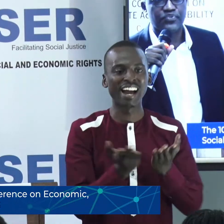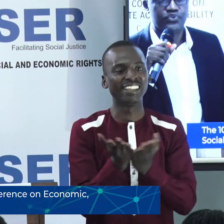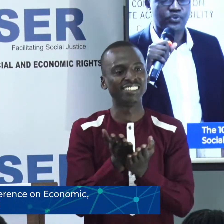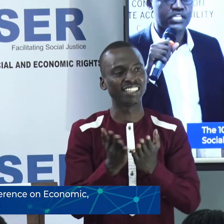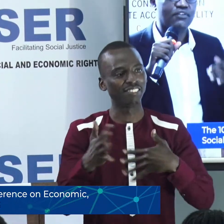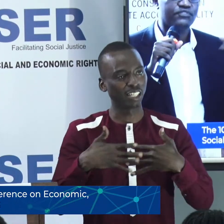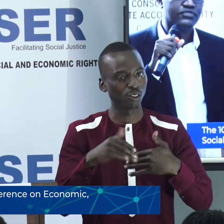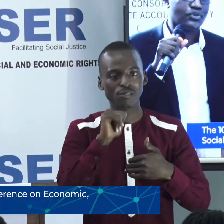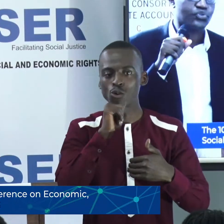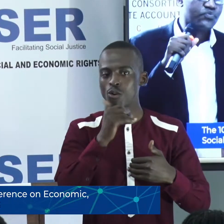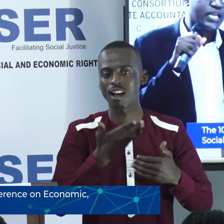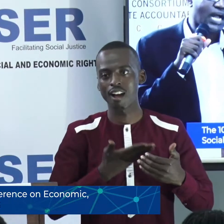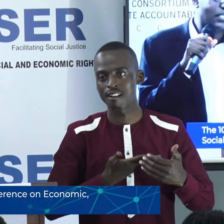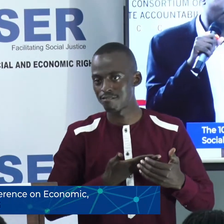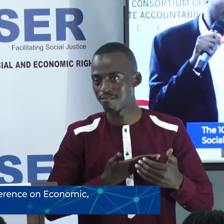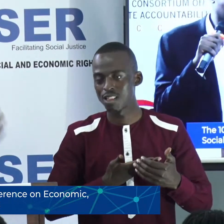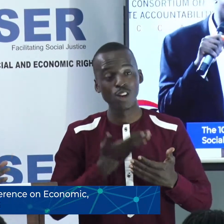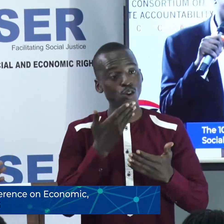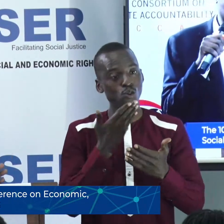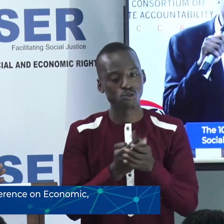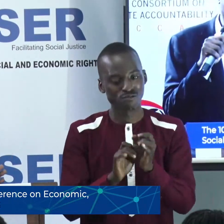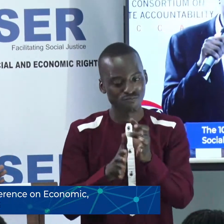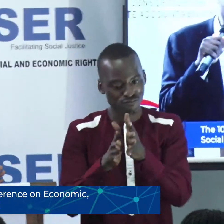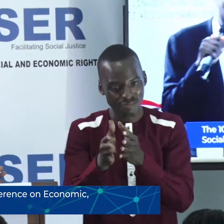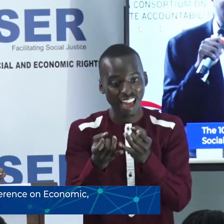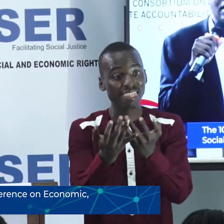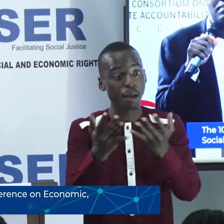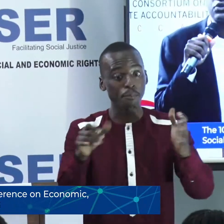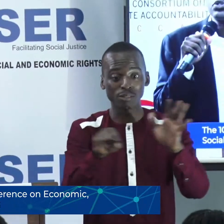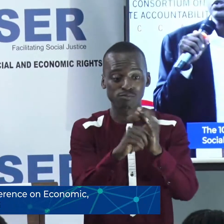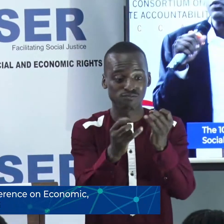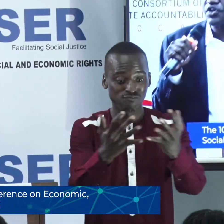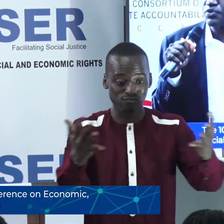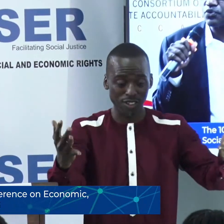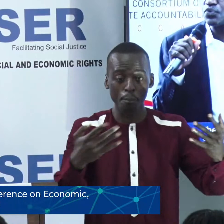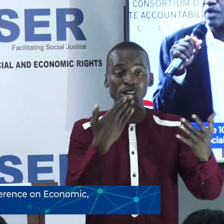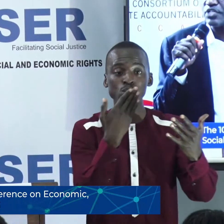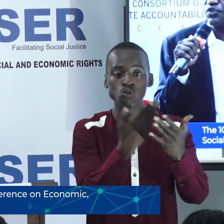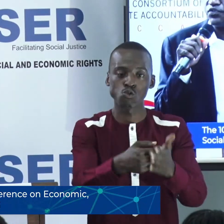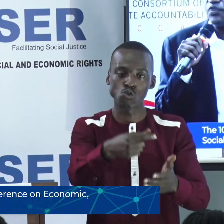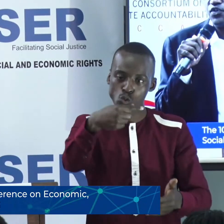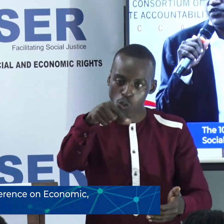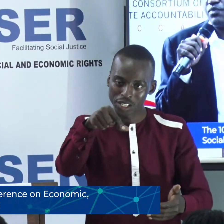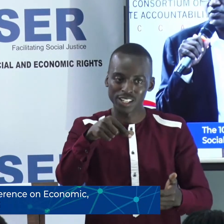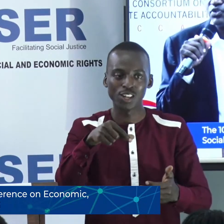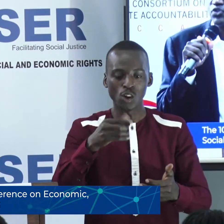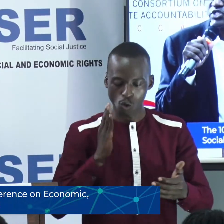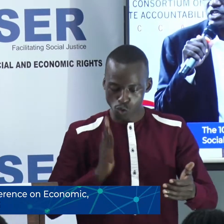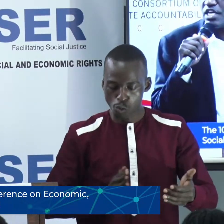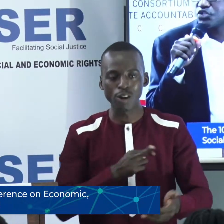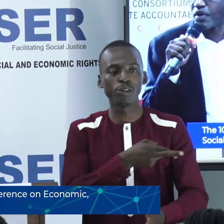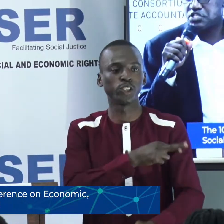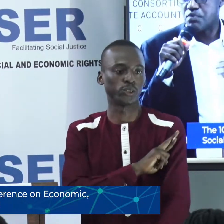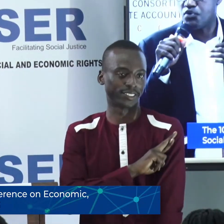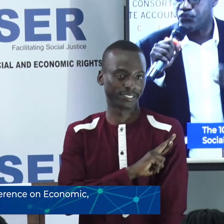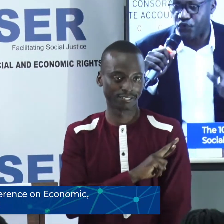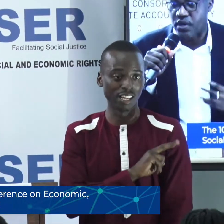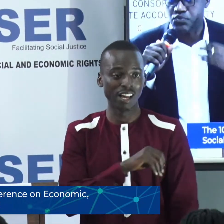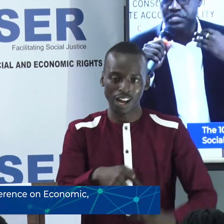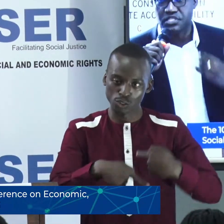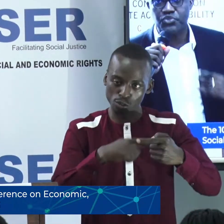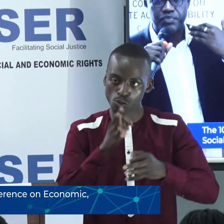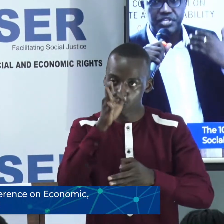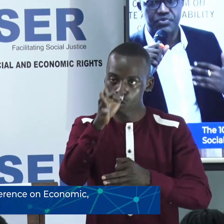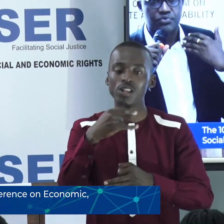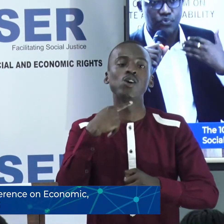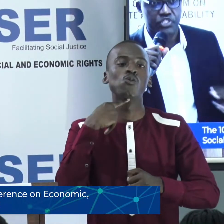if you don't have not only adequate in terms of numbers, but also a very good quality of human resource. So as we move forward, we